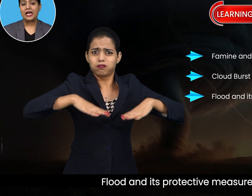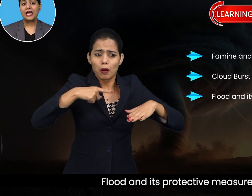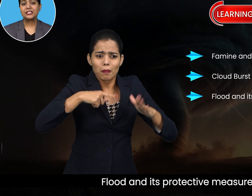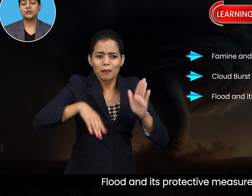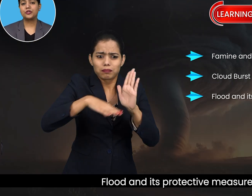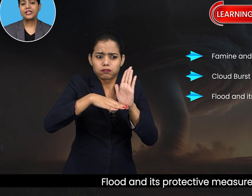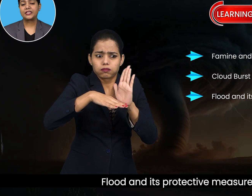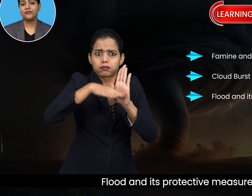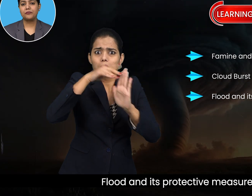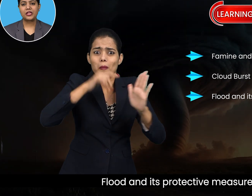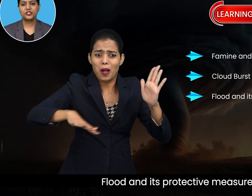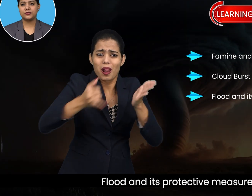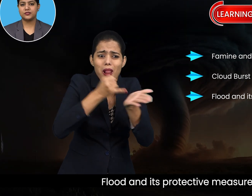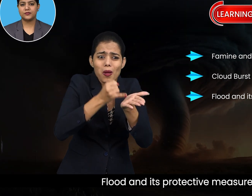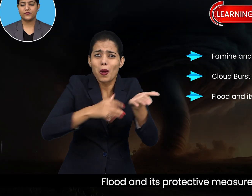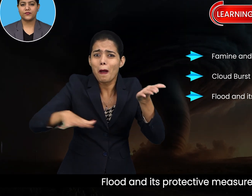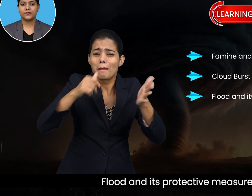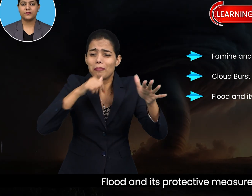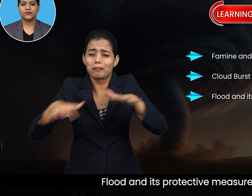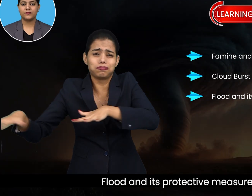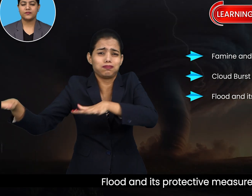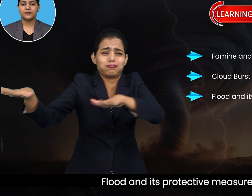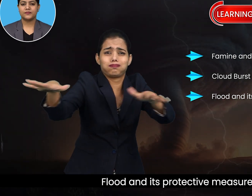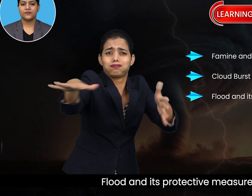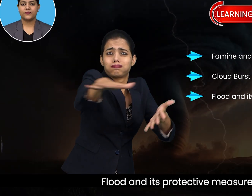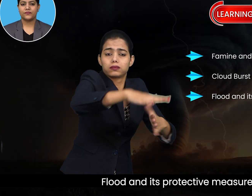flood and its protective measures,